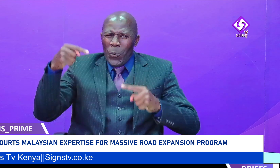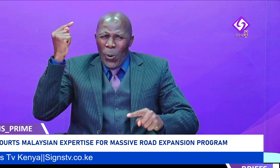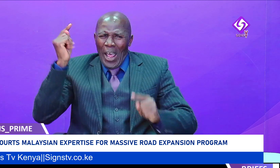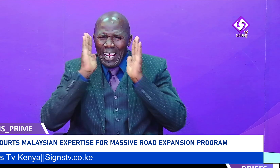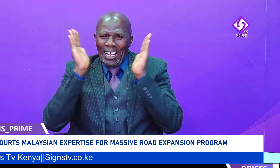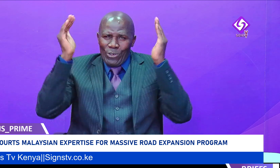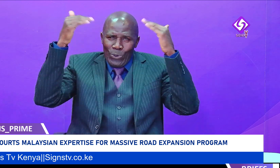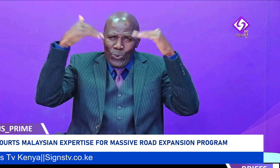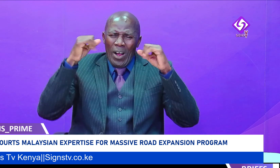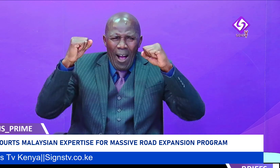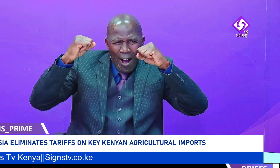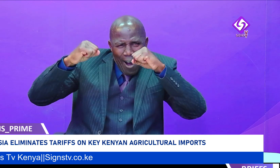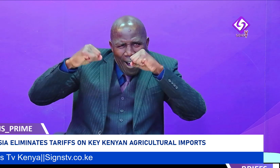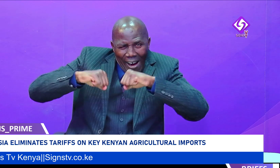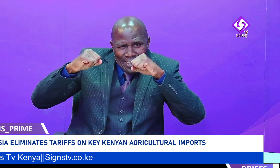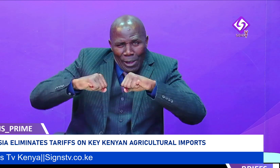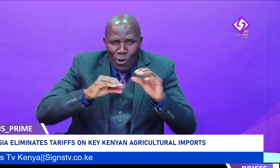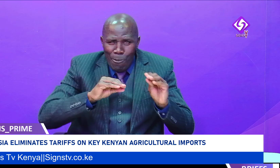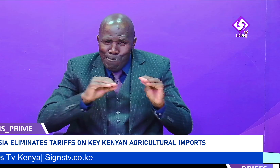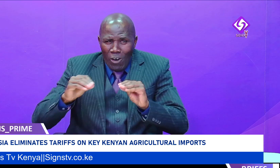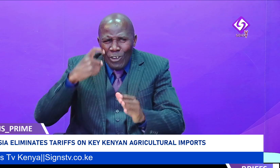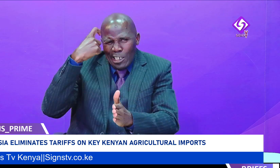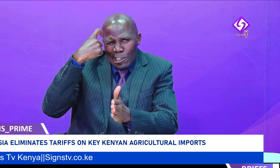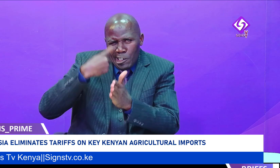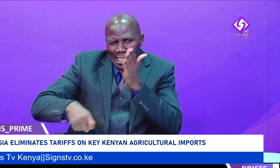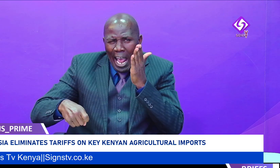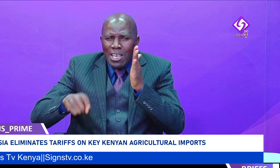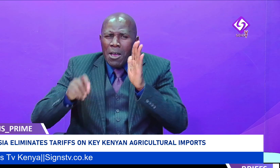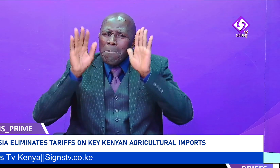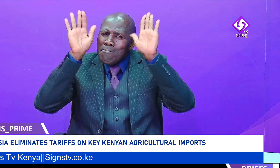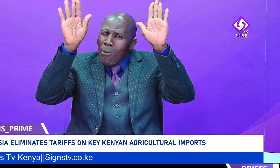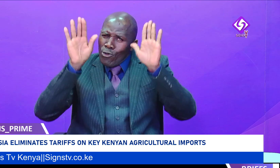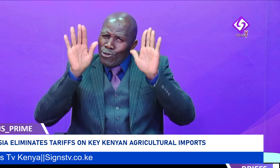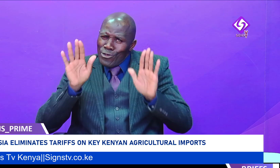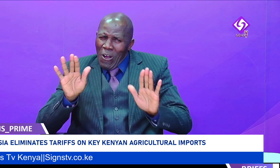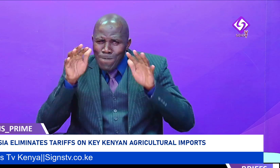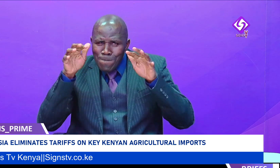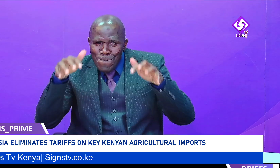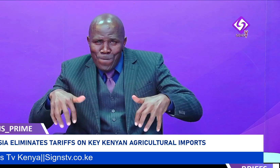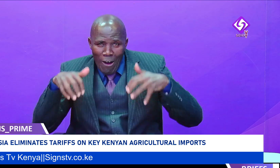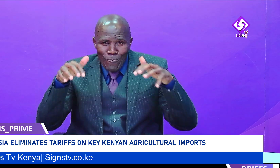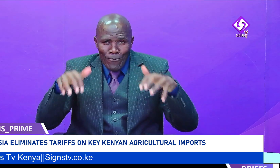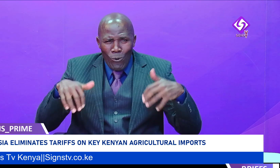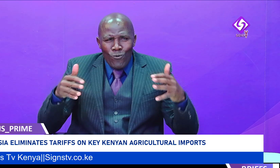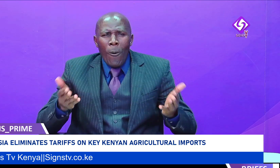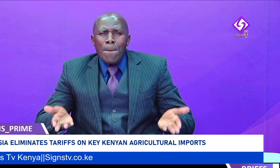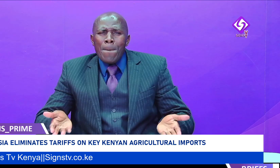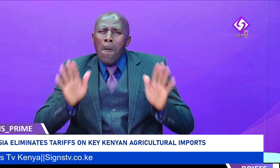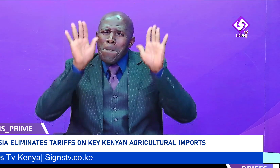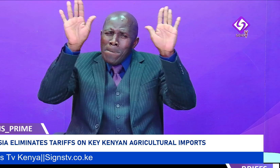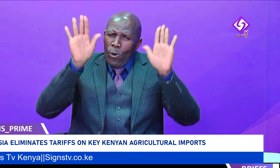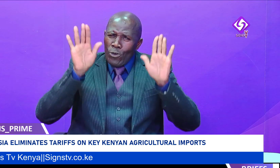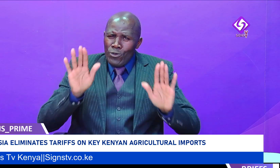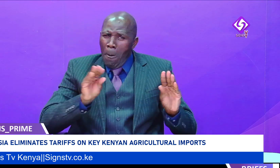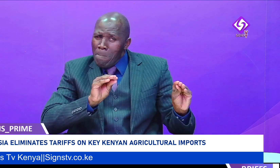The government has secured a major trade victory after Malaysia agreed to eliminate tariffs